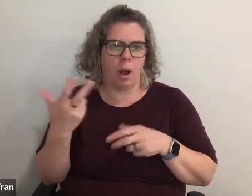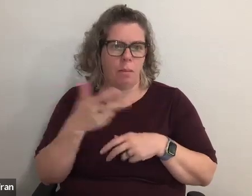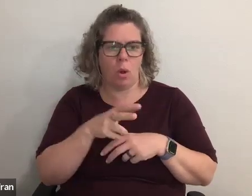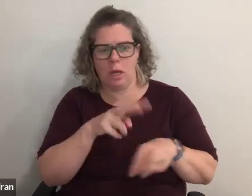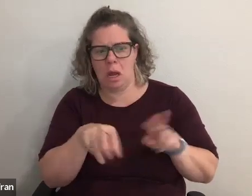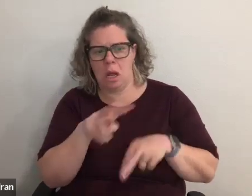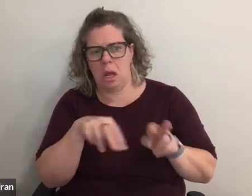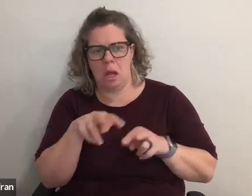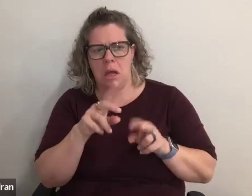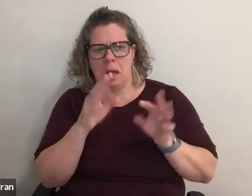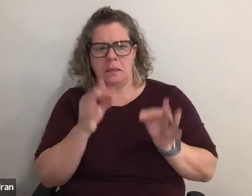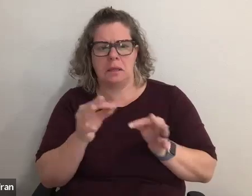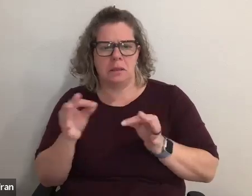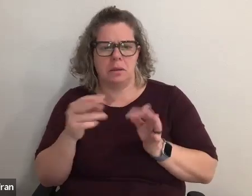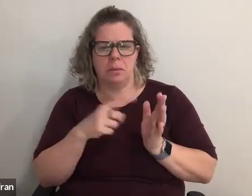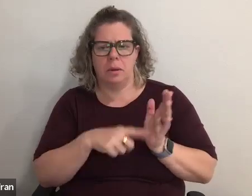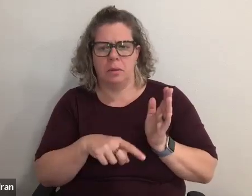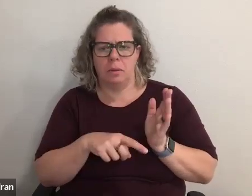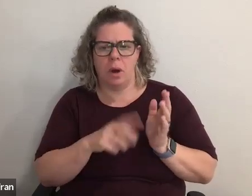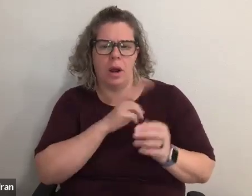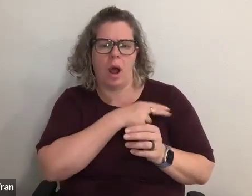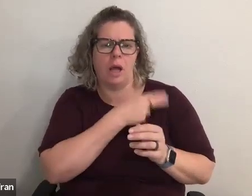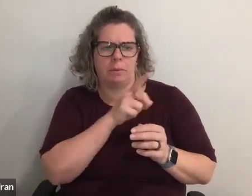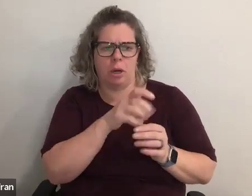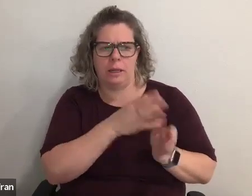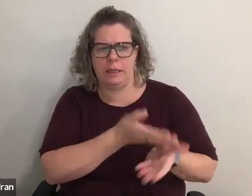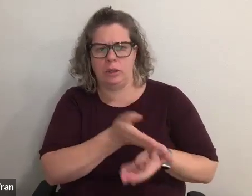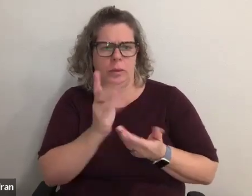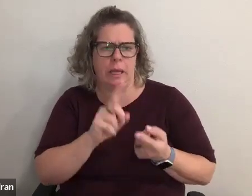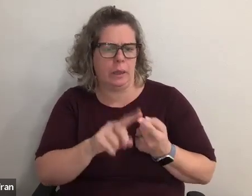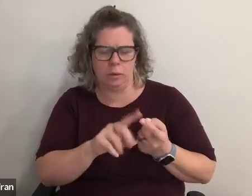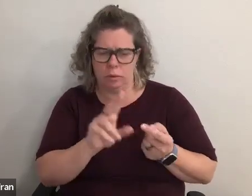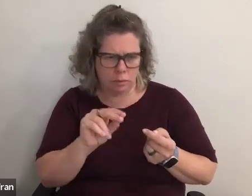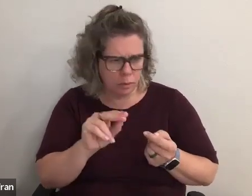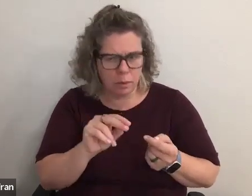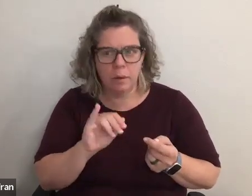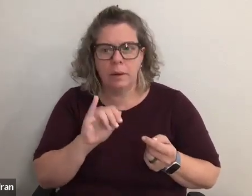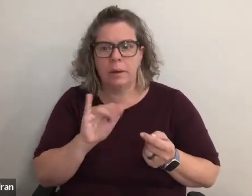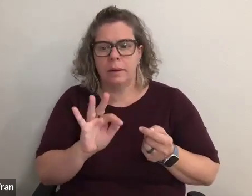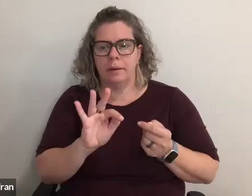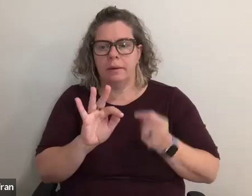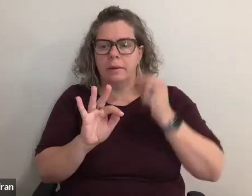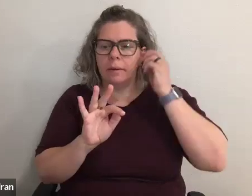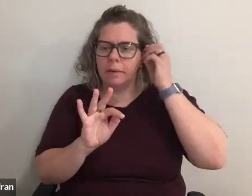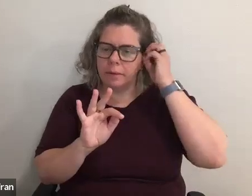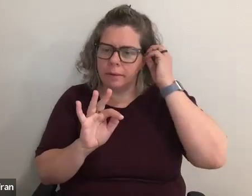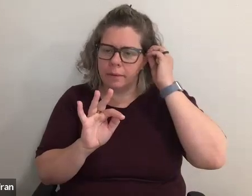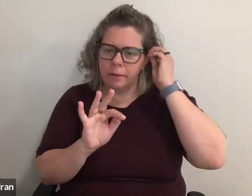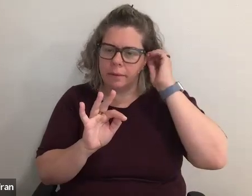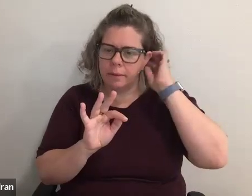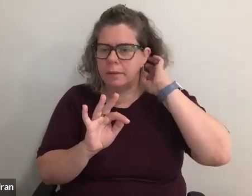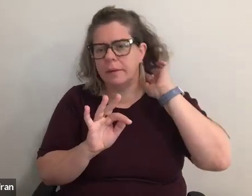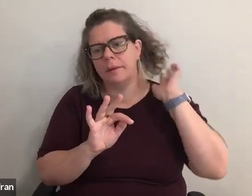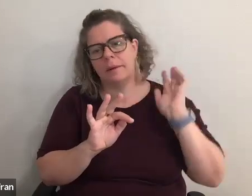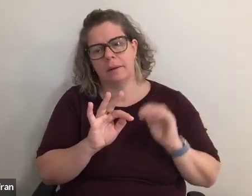quick assessment, trying to determine just what hospital we need to find for that person. If and we'll talk about that here in